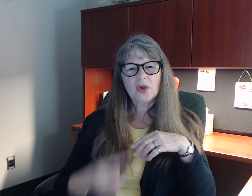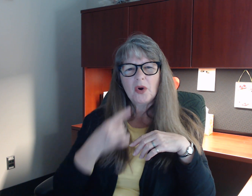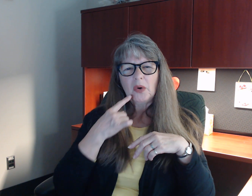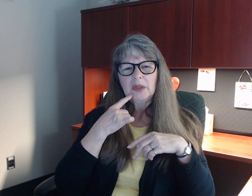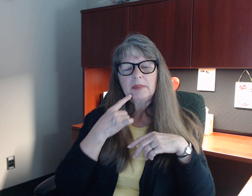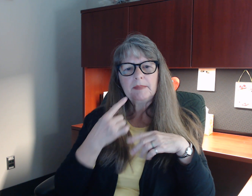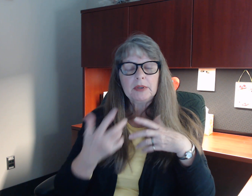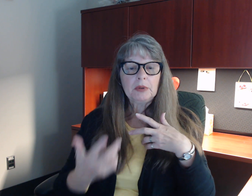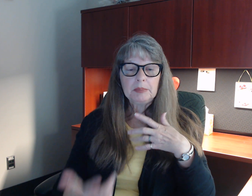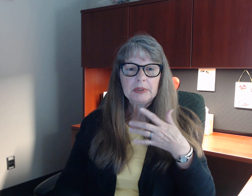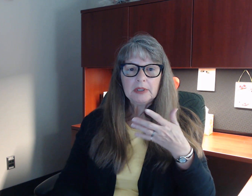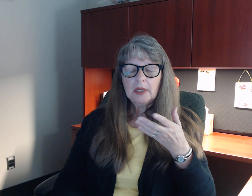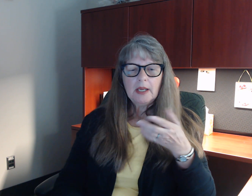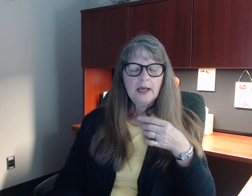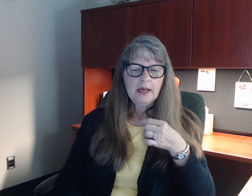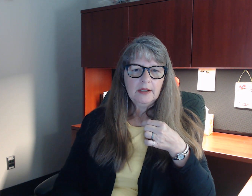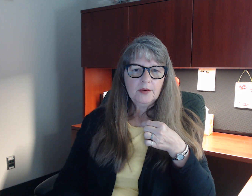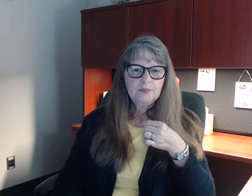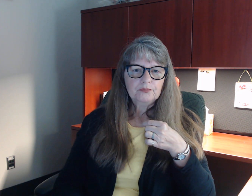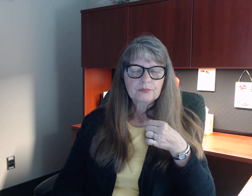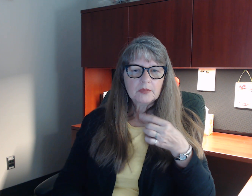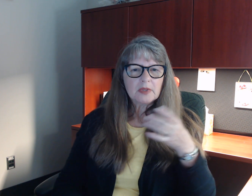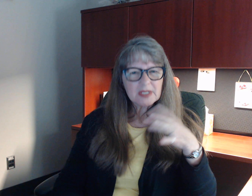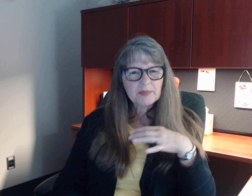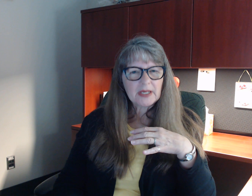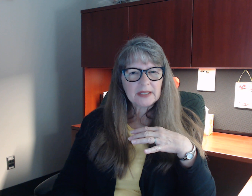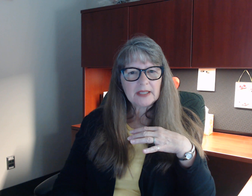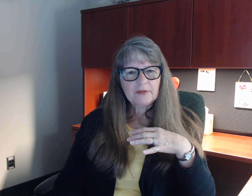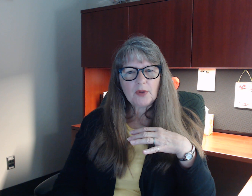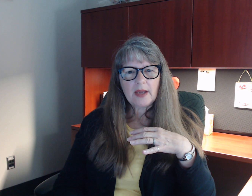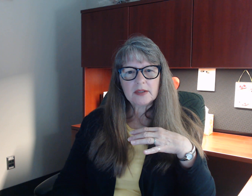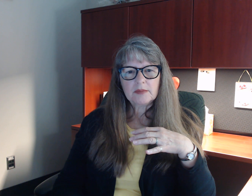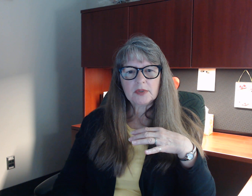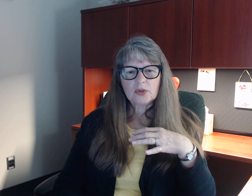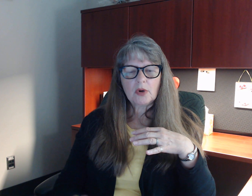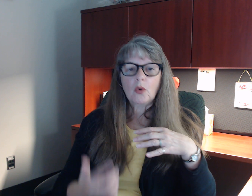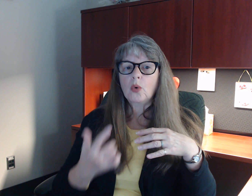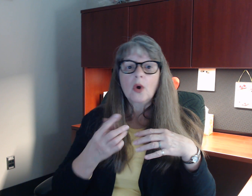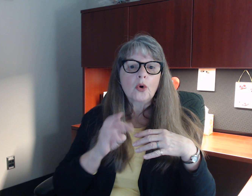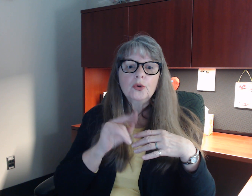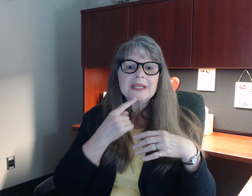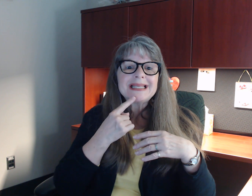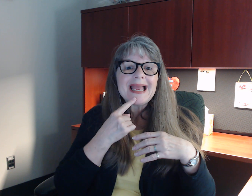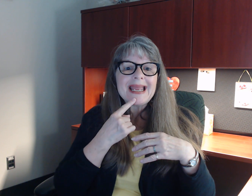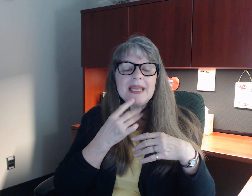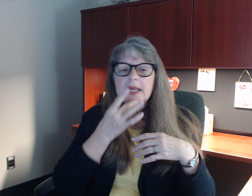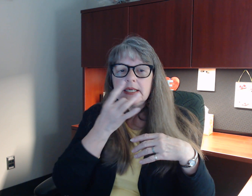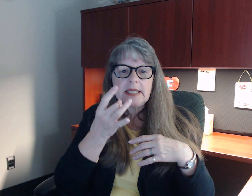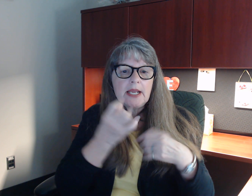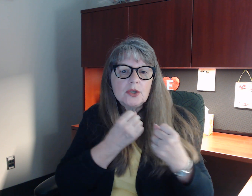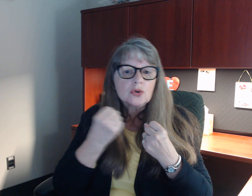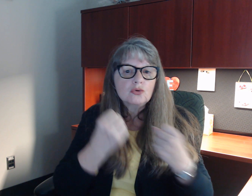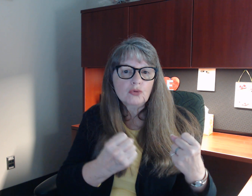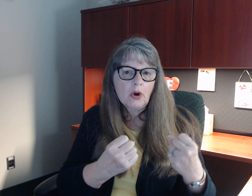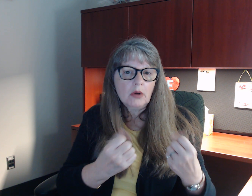or a little bit bitter, but something like that if you had it something strong. Or you could say it tastes strong.